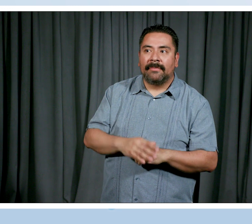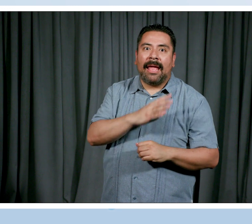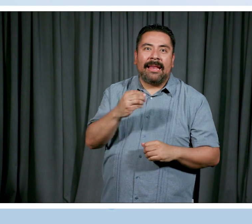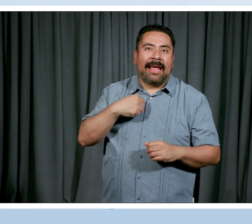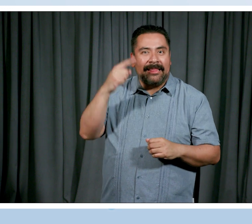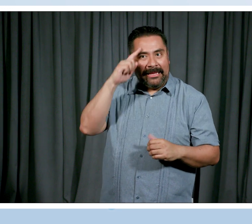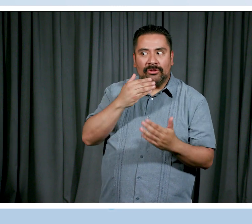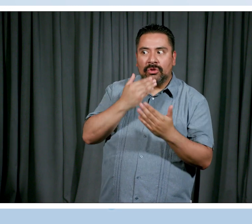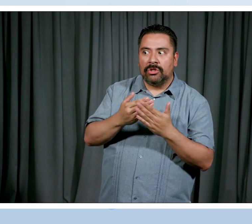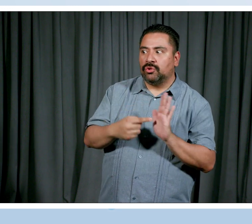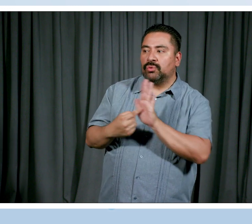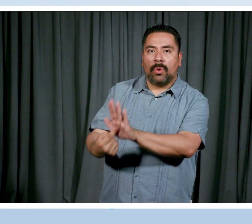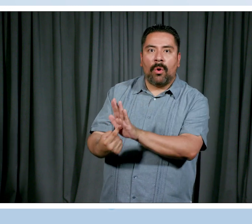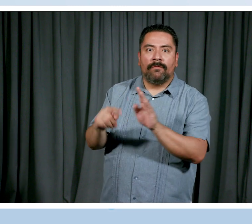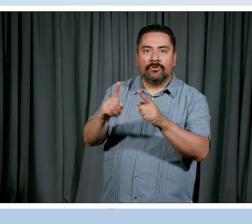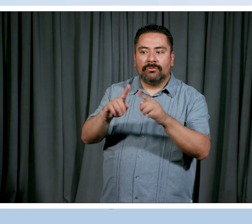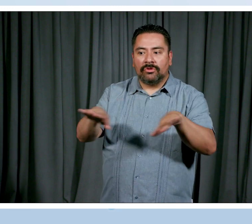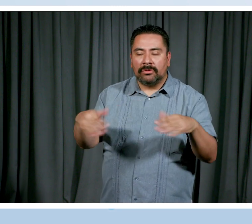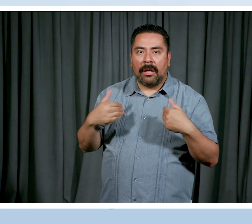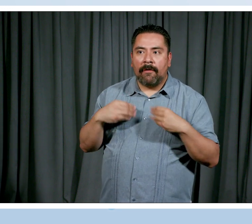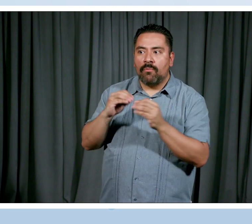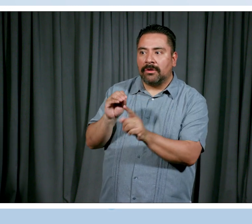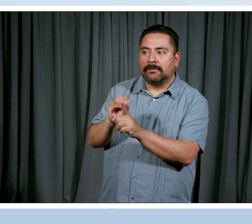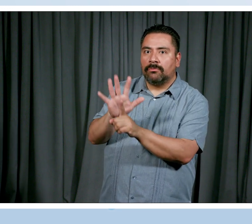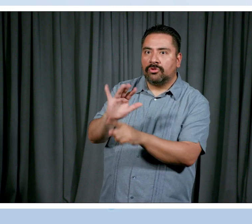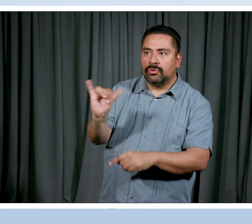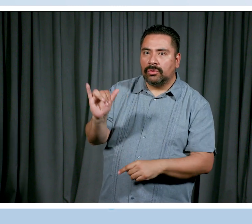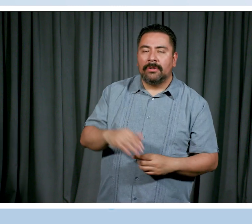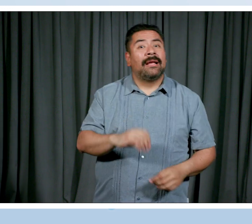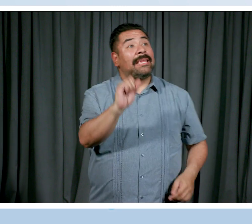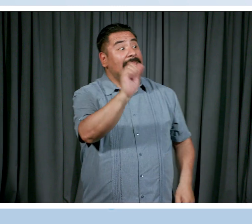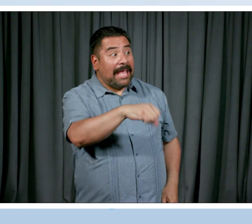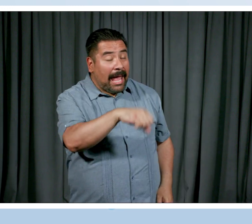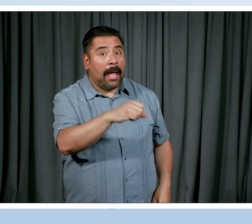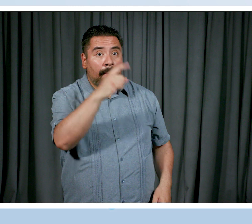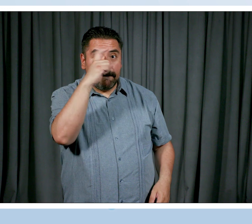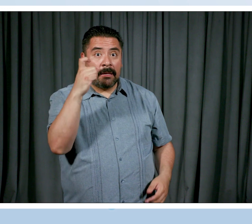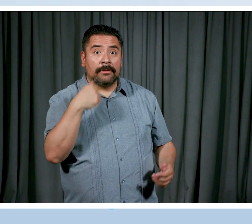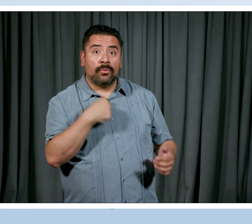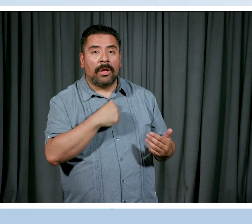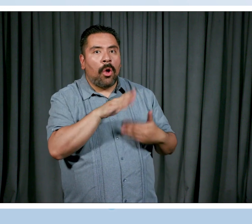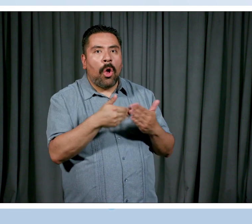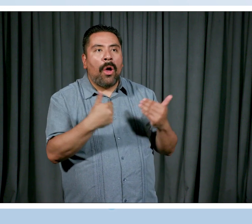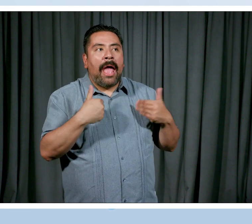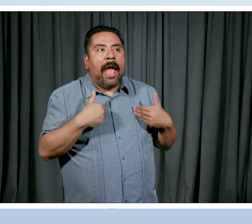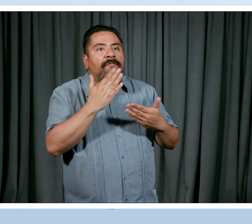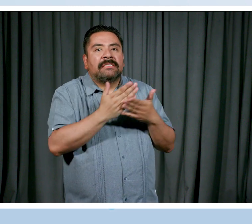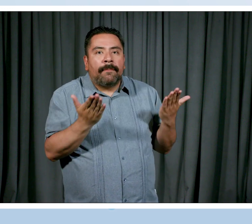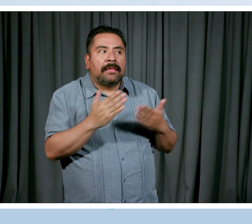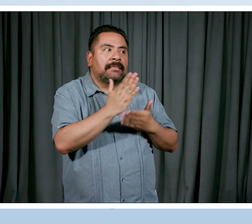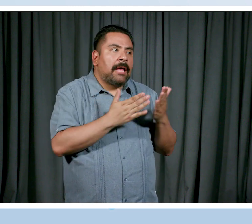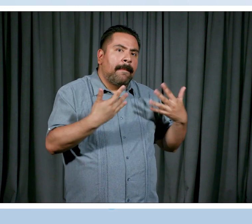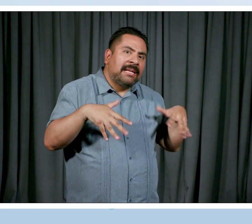And I think it's good to model that and to have more exposure to that. Yeah, and just because we all may have something, right, some anxiety or